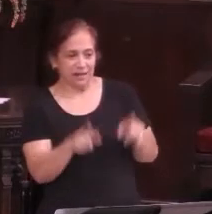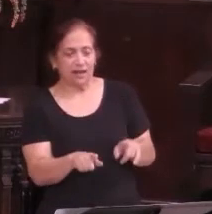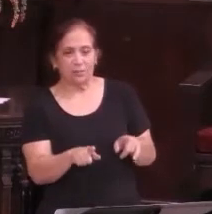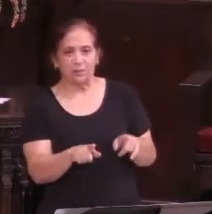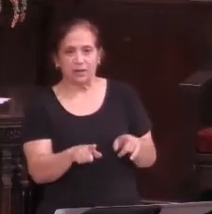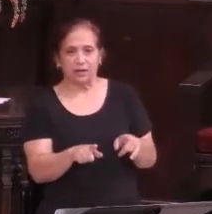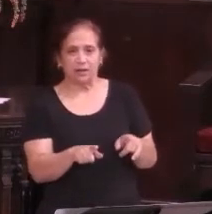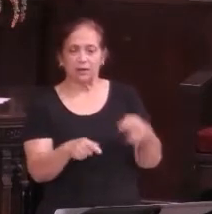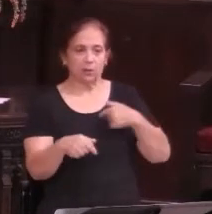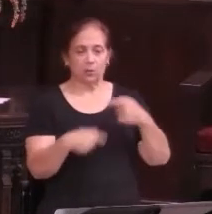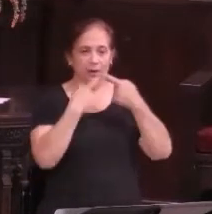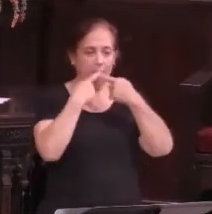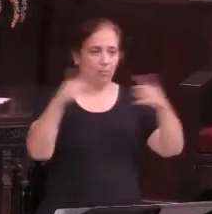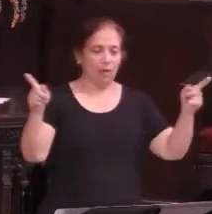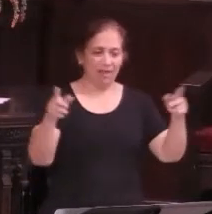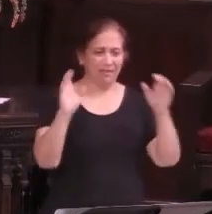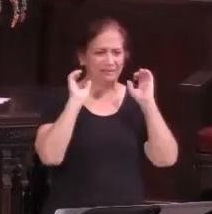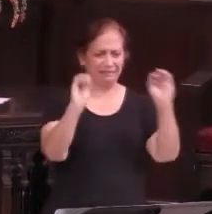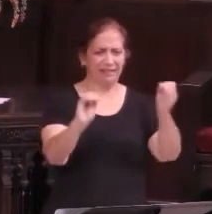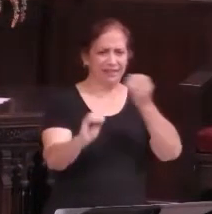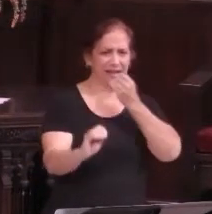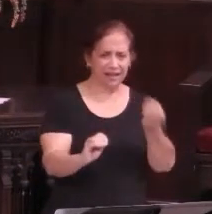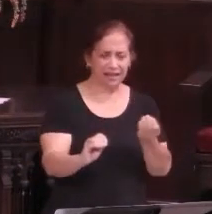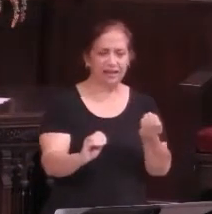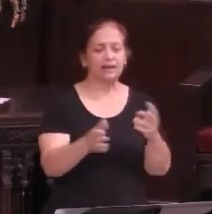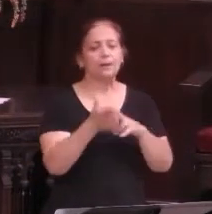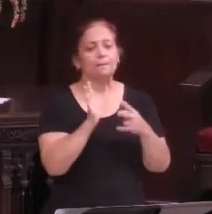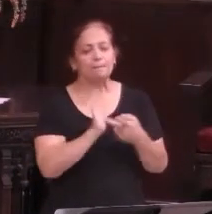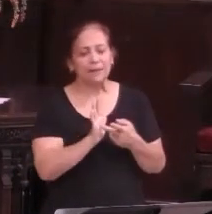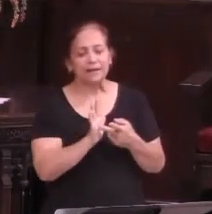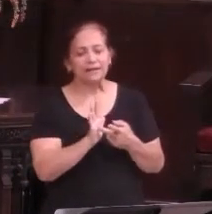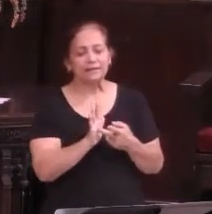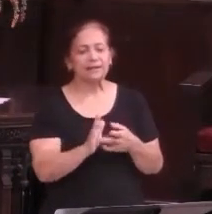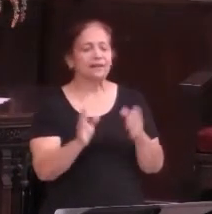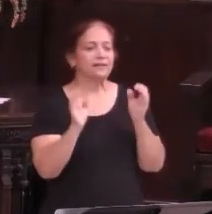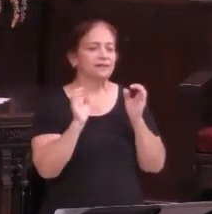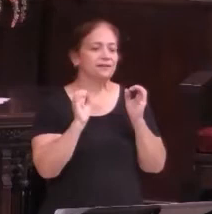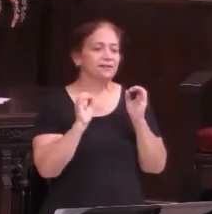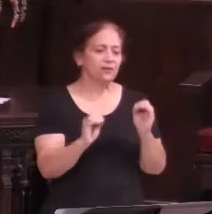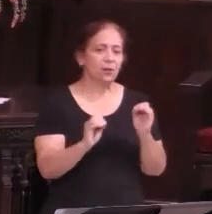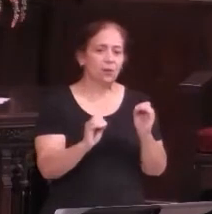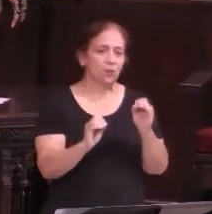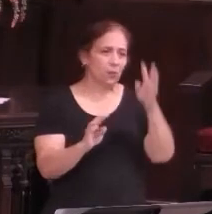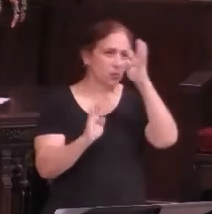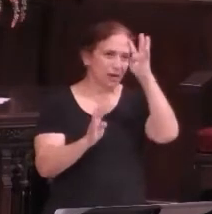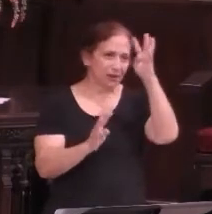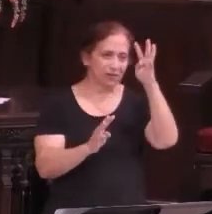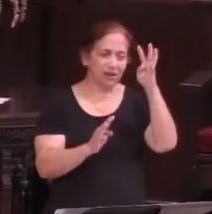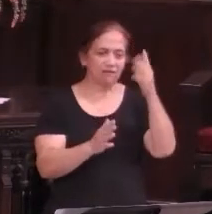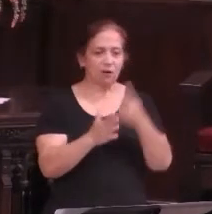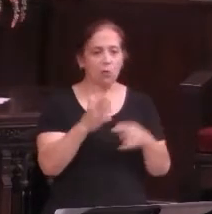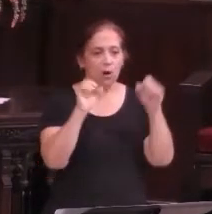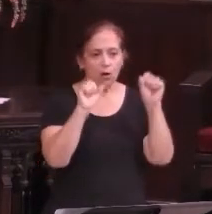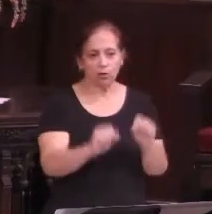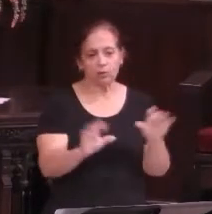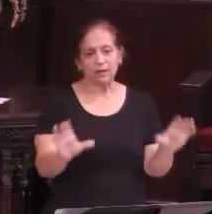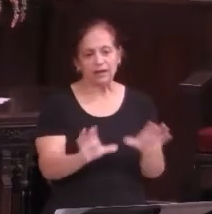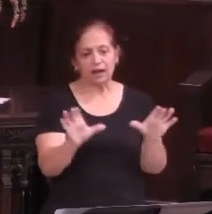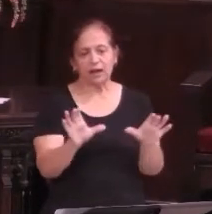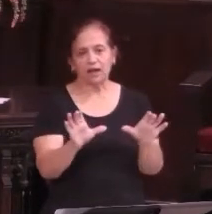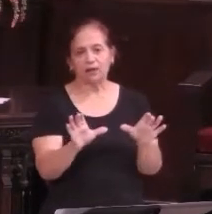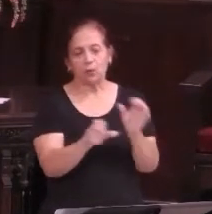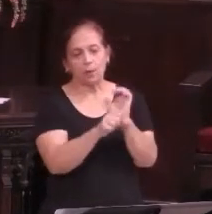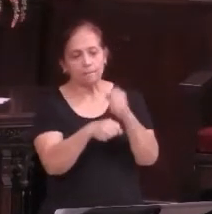this claim is made is that there is a lack of creativity in what could be done